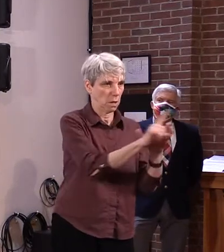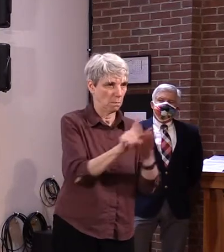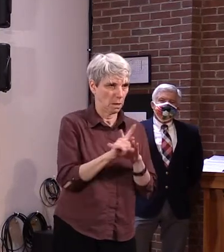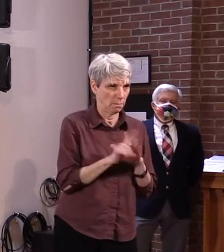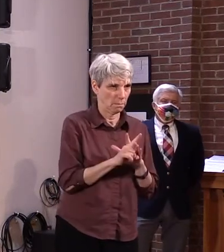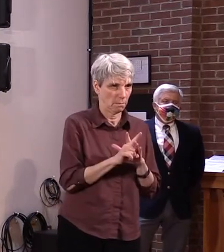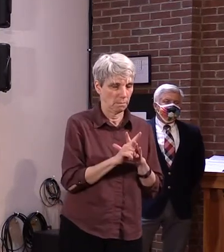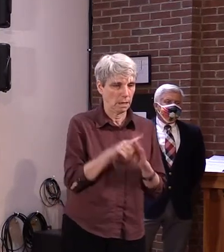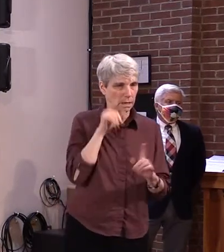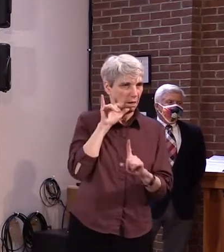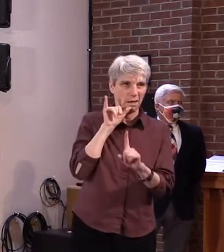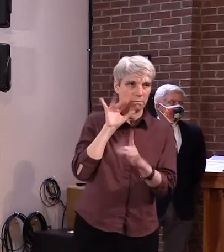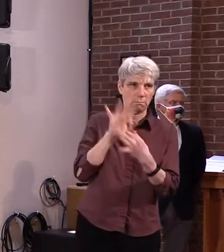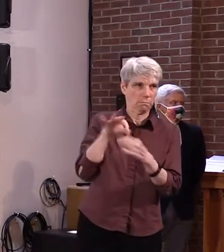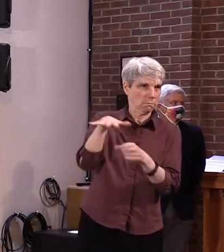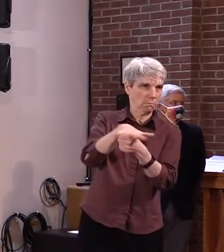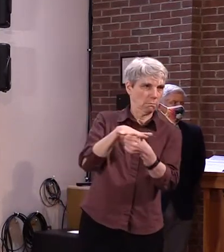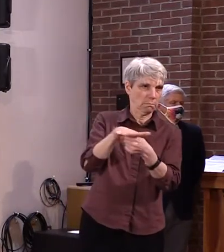in Addison County.